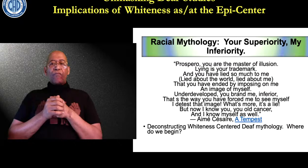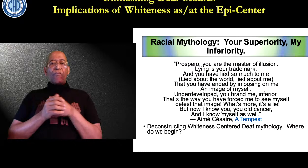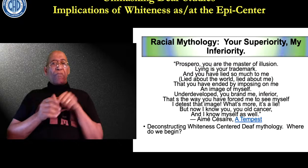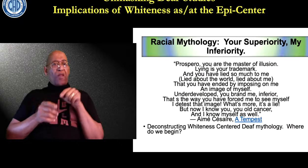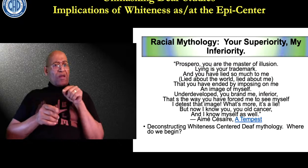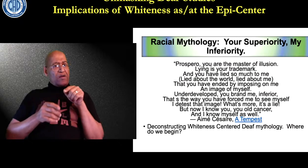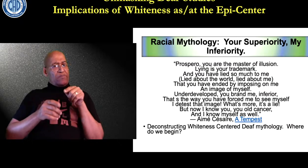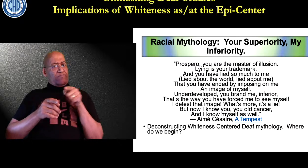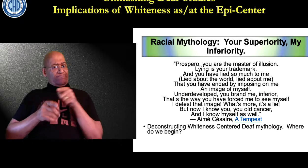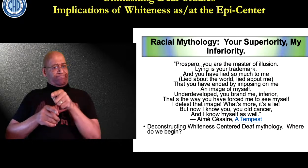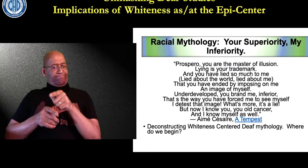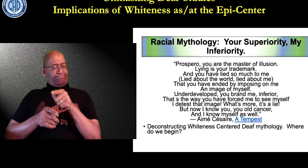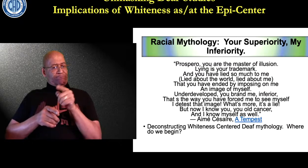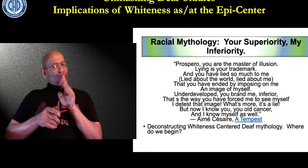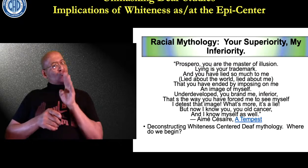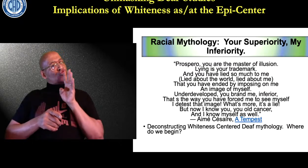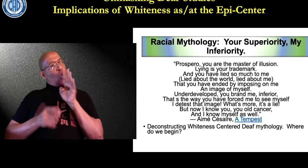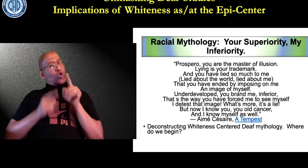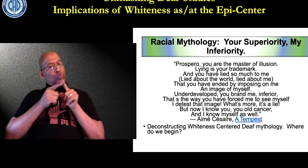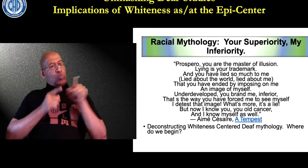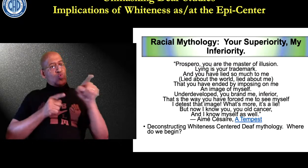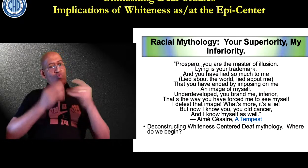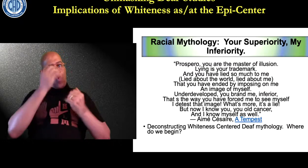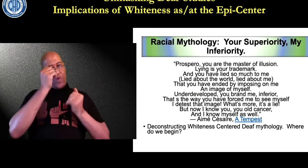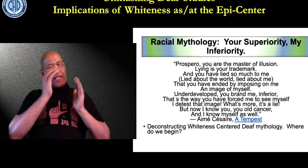This, in summary,